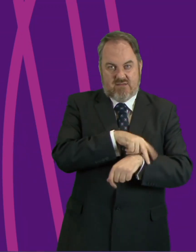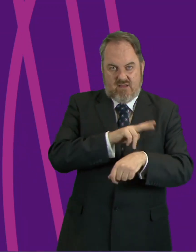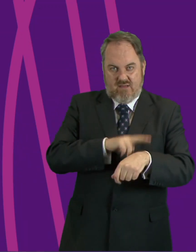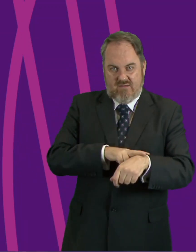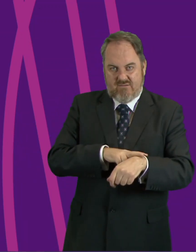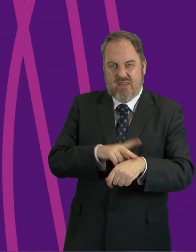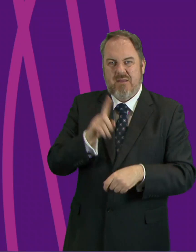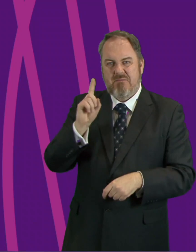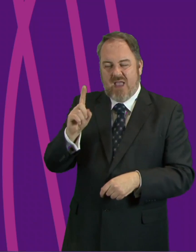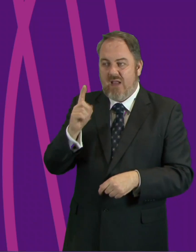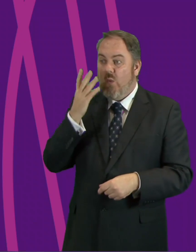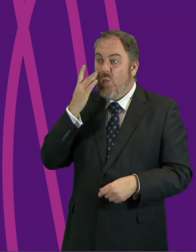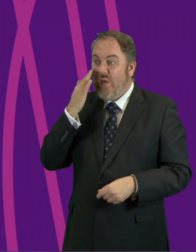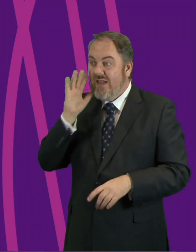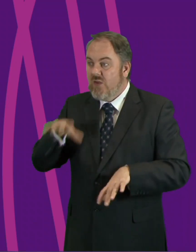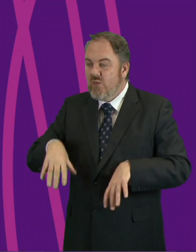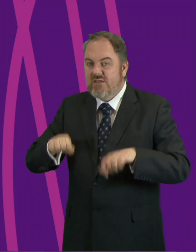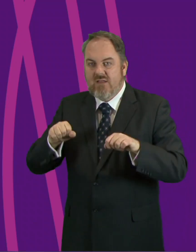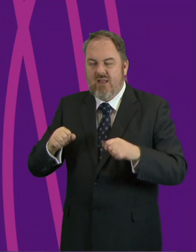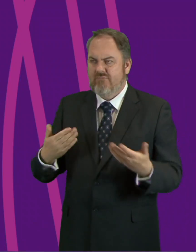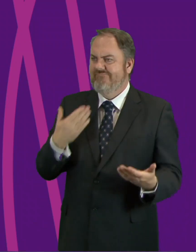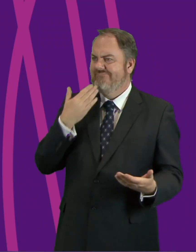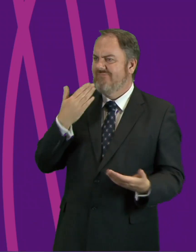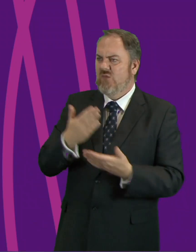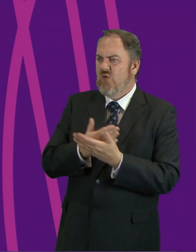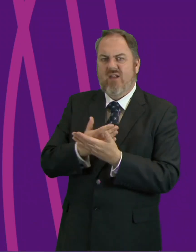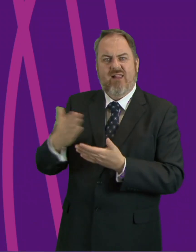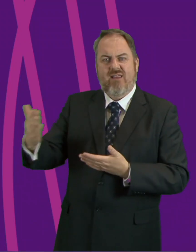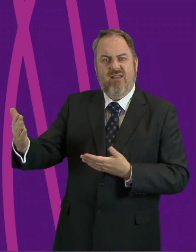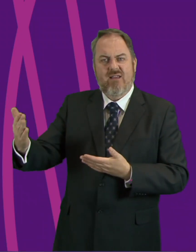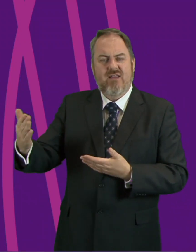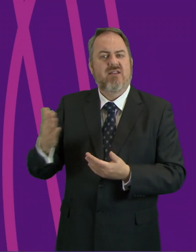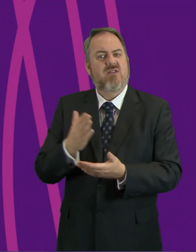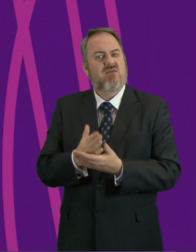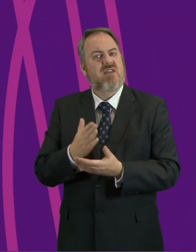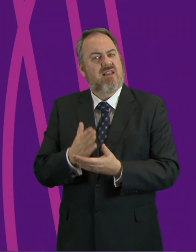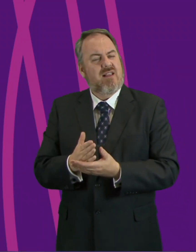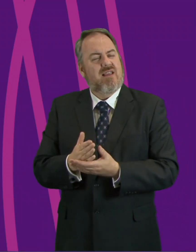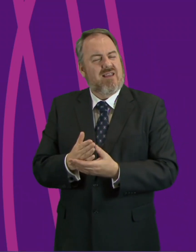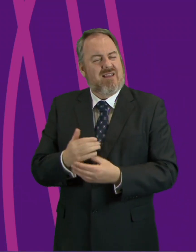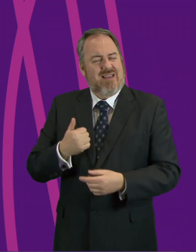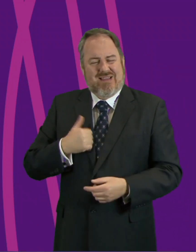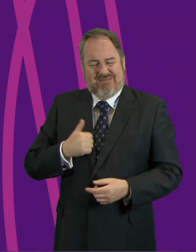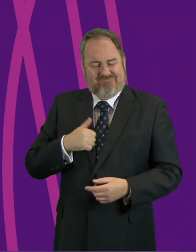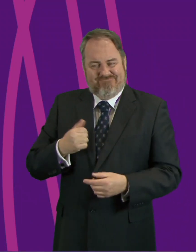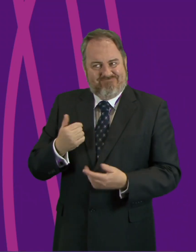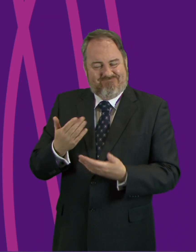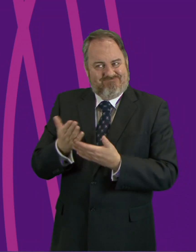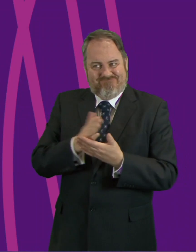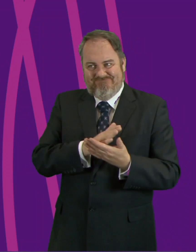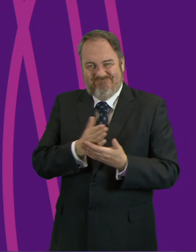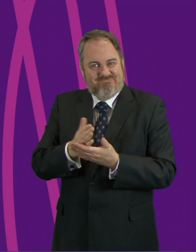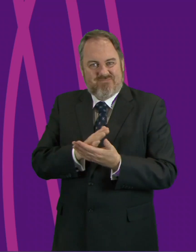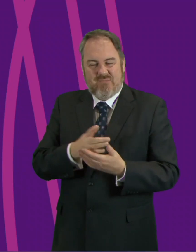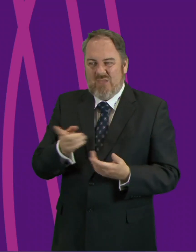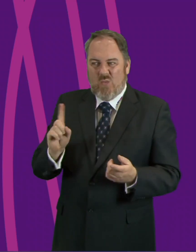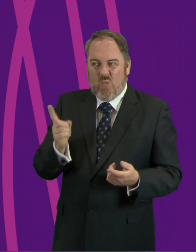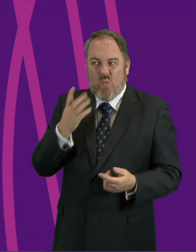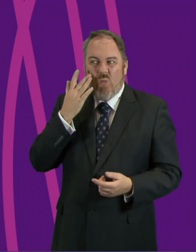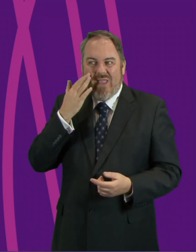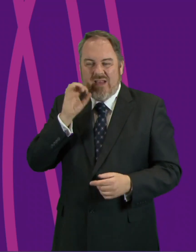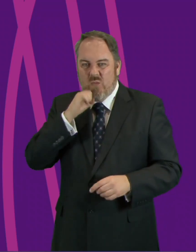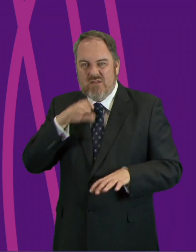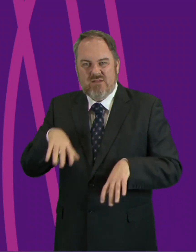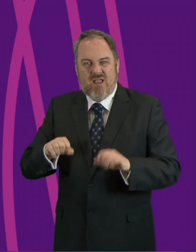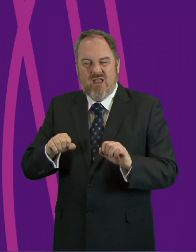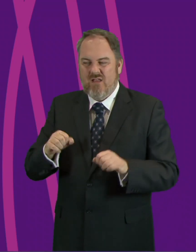attached. And even after the exchange with Jackson Carlaw earlier, I'm still unclear about what the timescale is. The